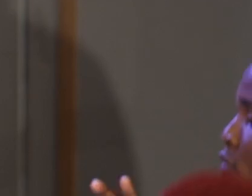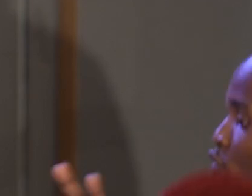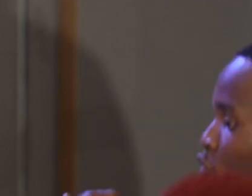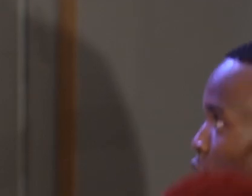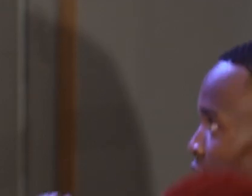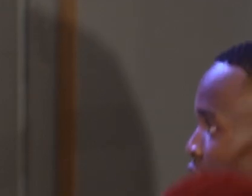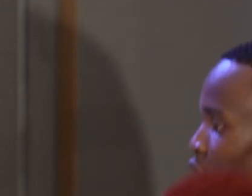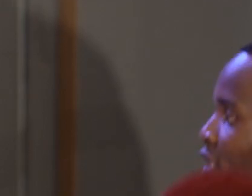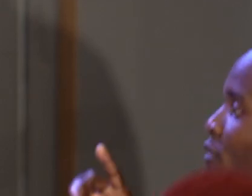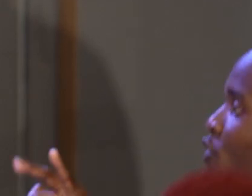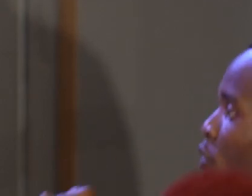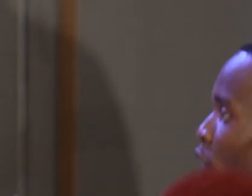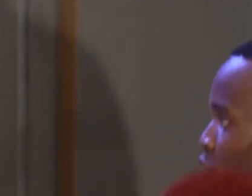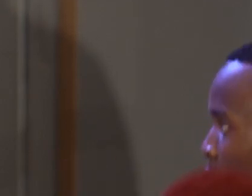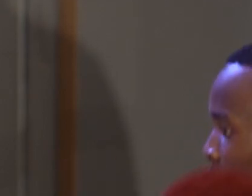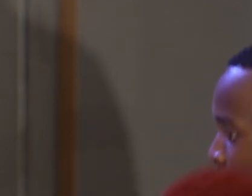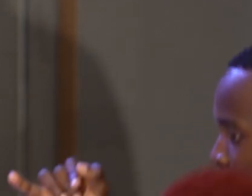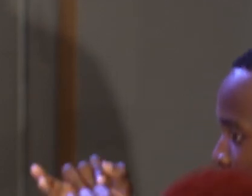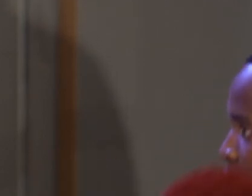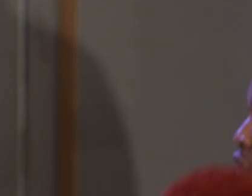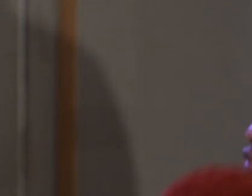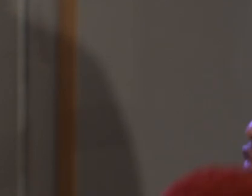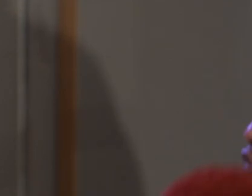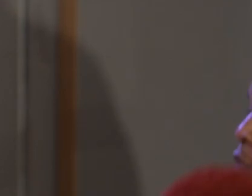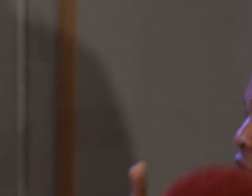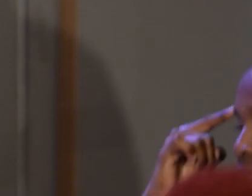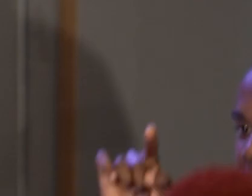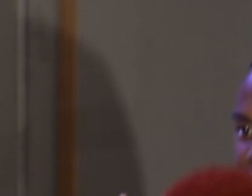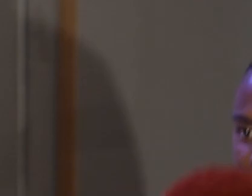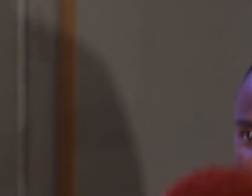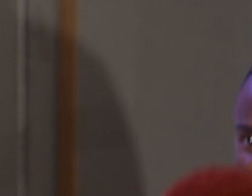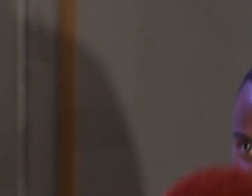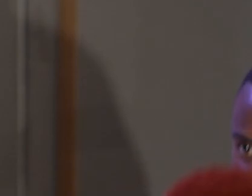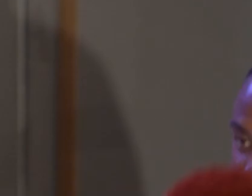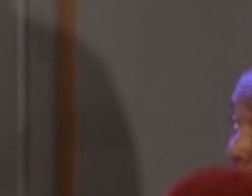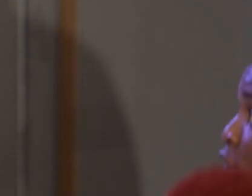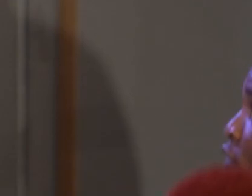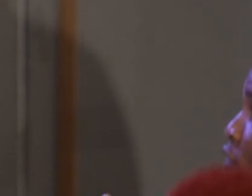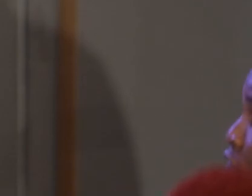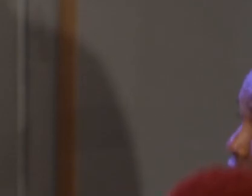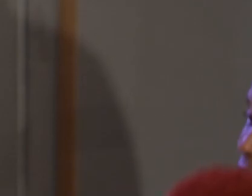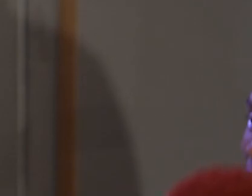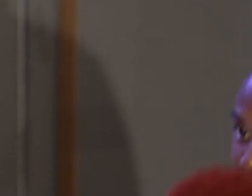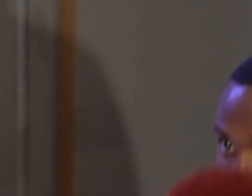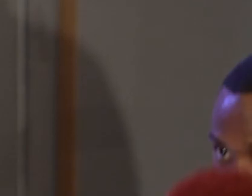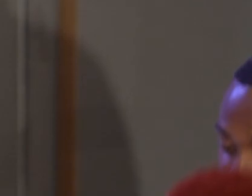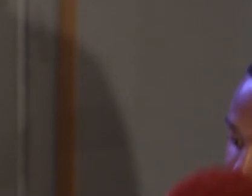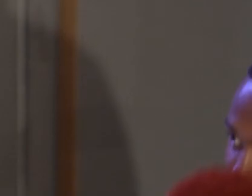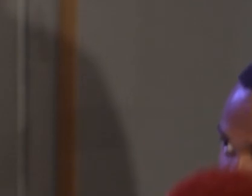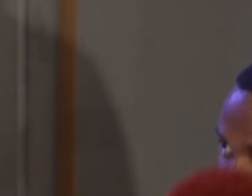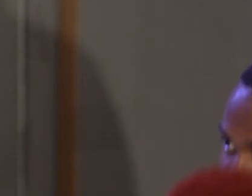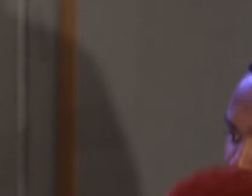and 2.1, which are the newest ones to products and software. So first piece of advice I would give is, let's